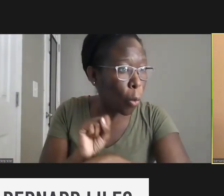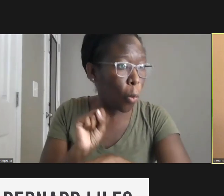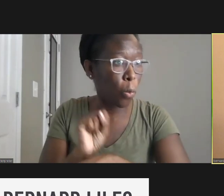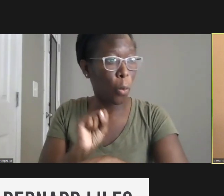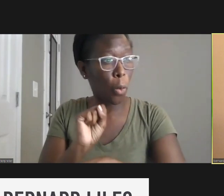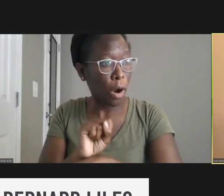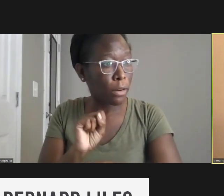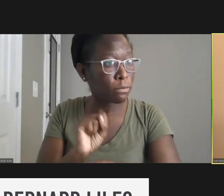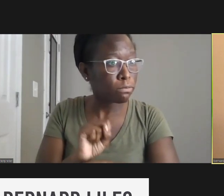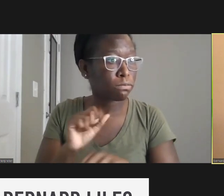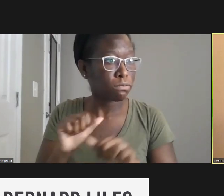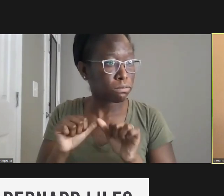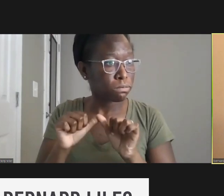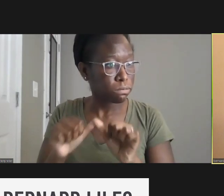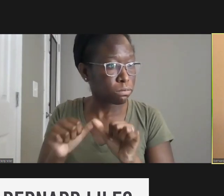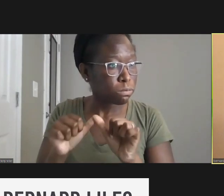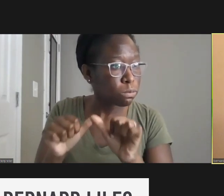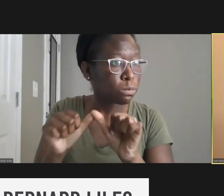discharged from